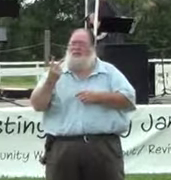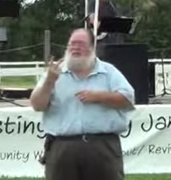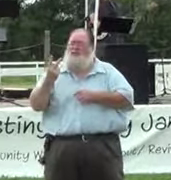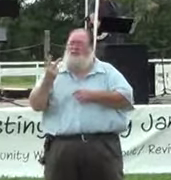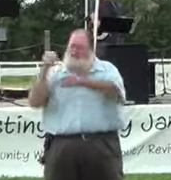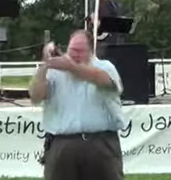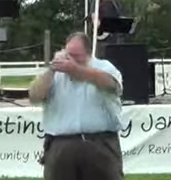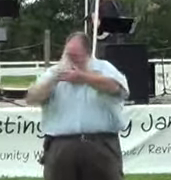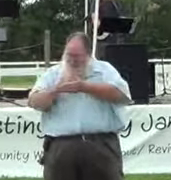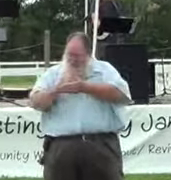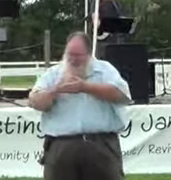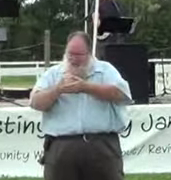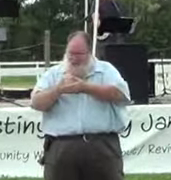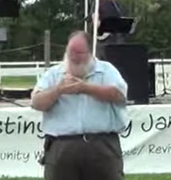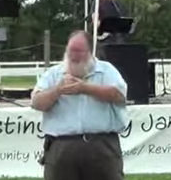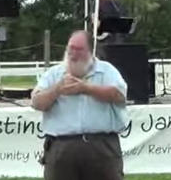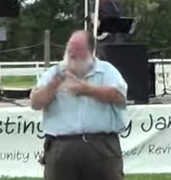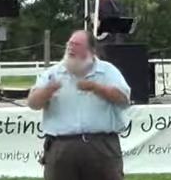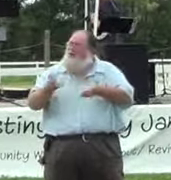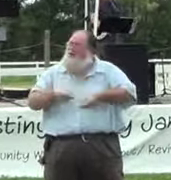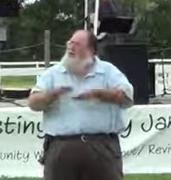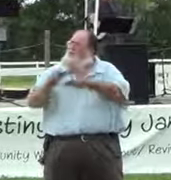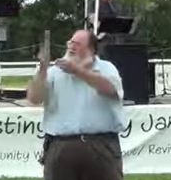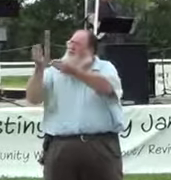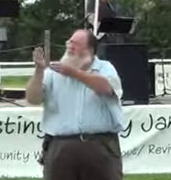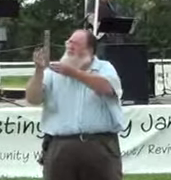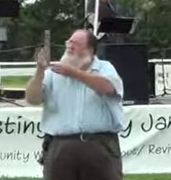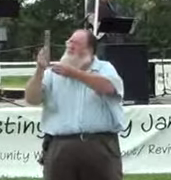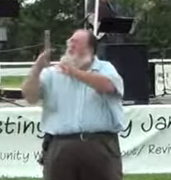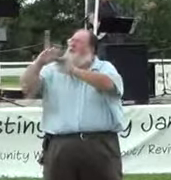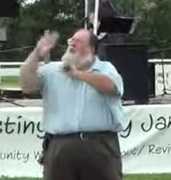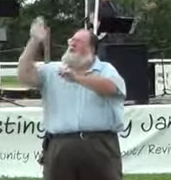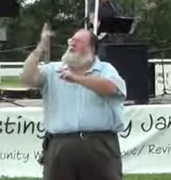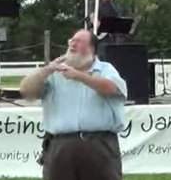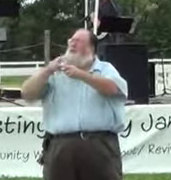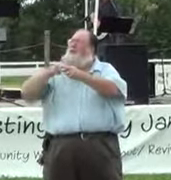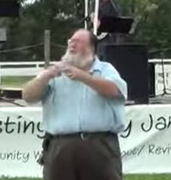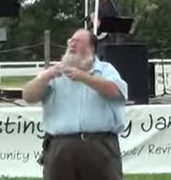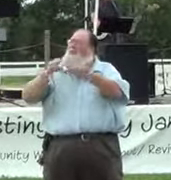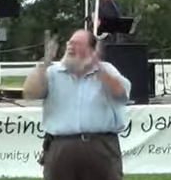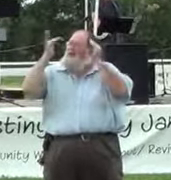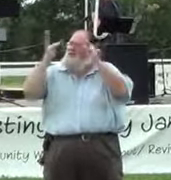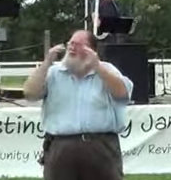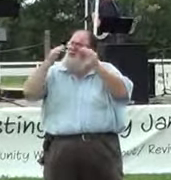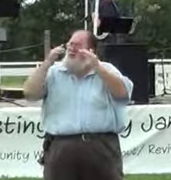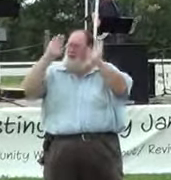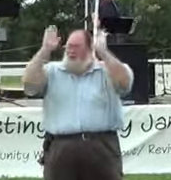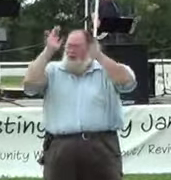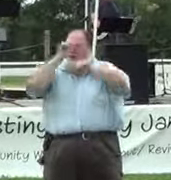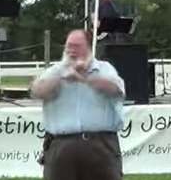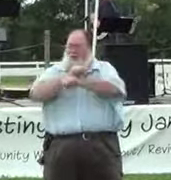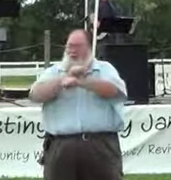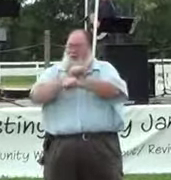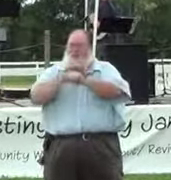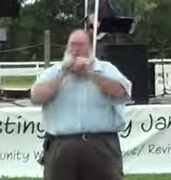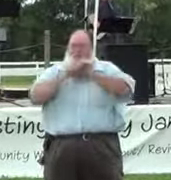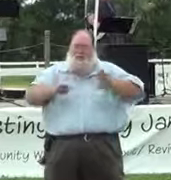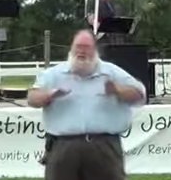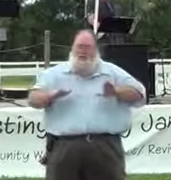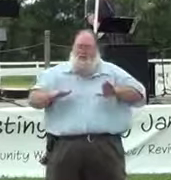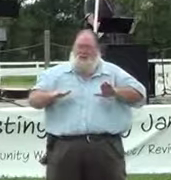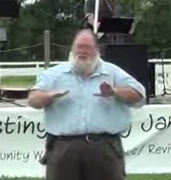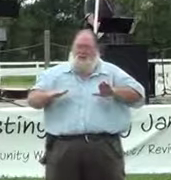feet. Call on your name. And Lord, expect a miracle. Expect a blessing to settle down over